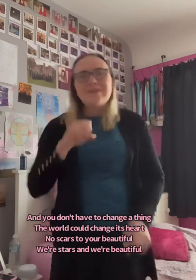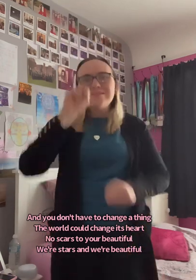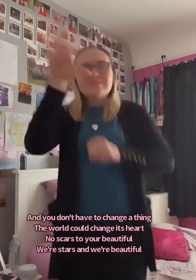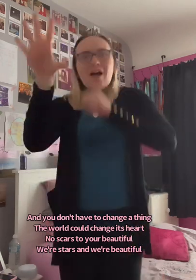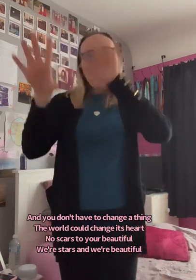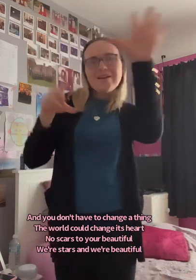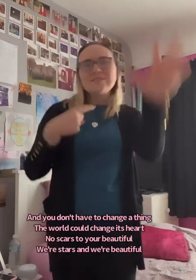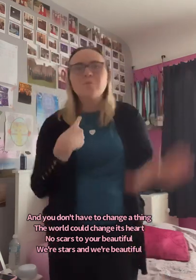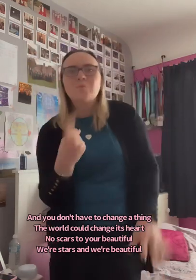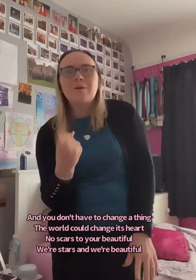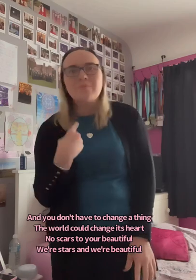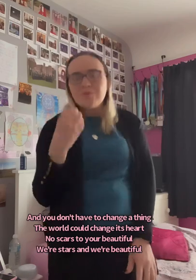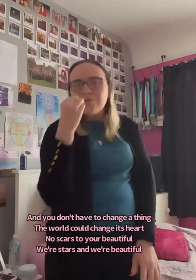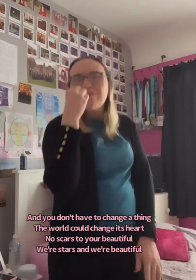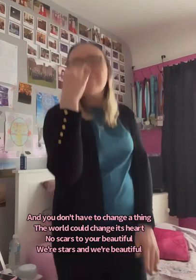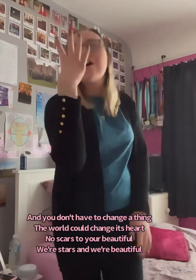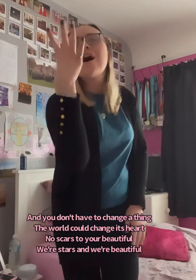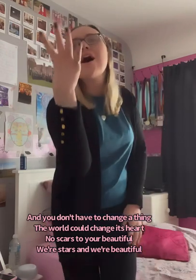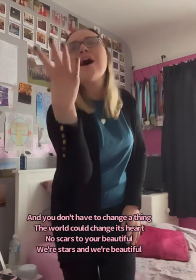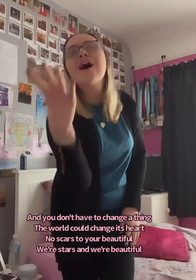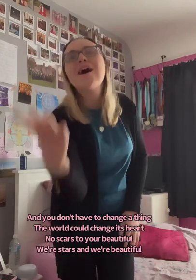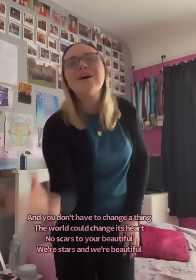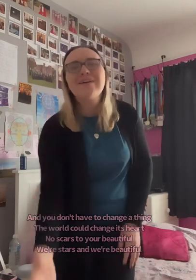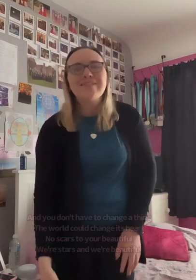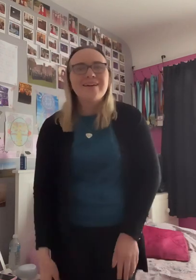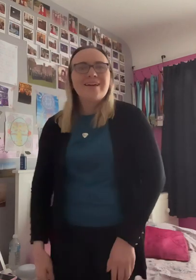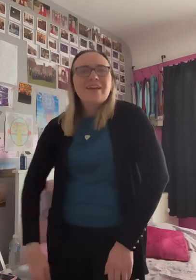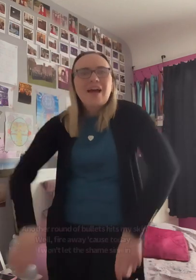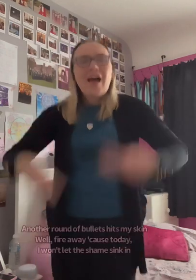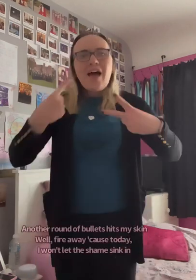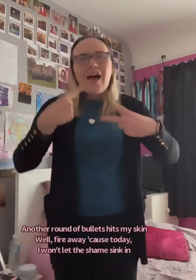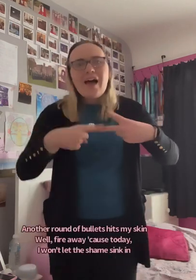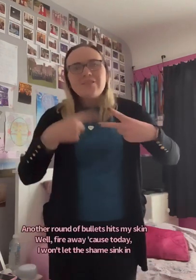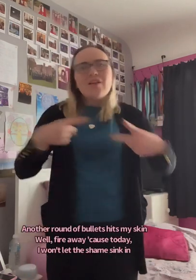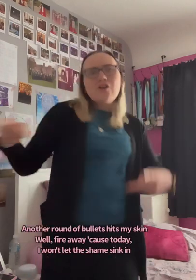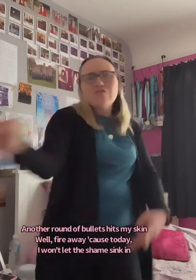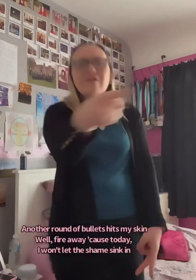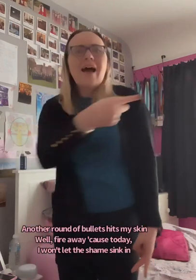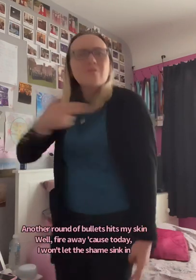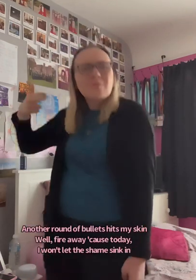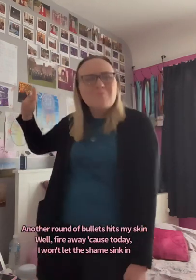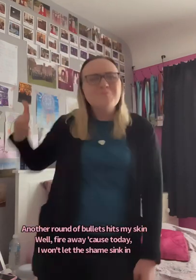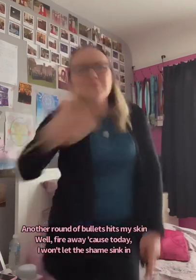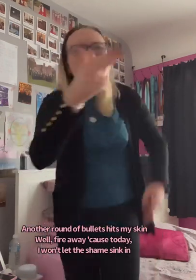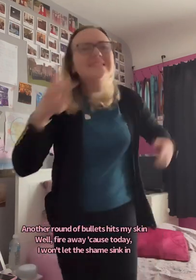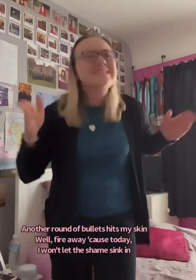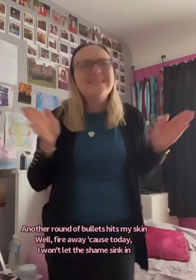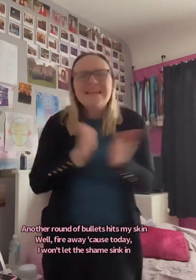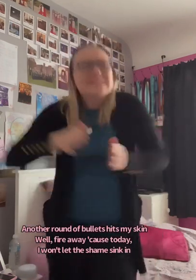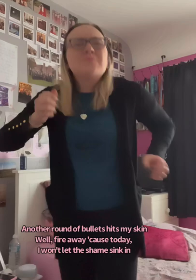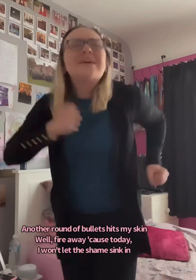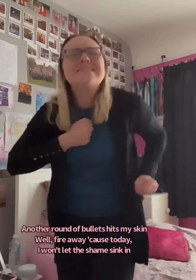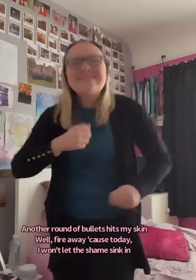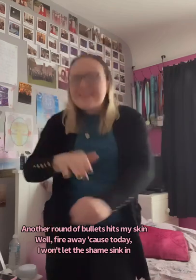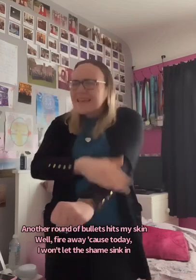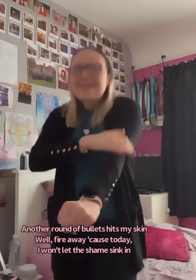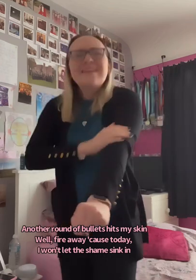We're stars and we're beautiful. Another round of bullets hits my